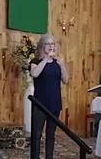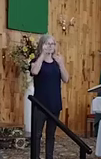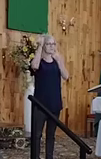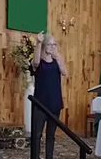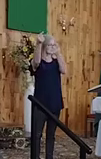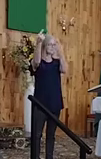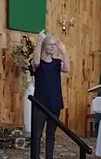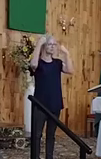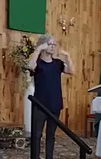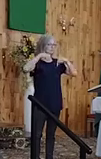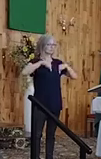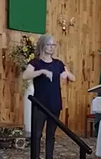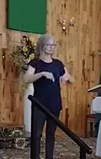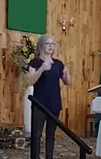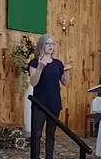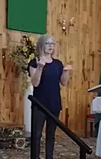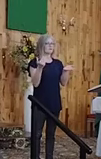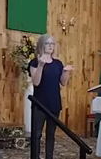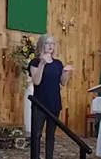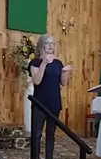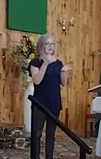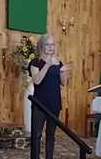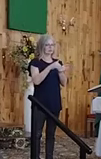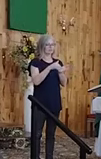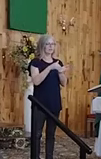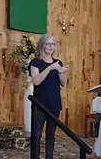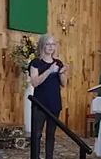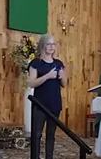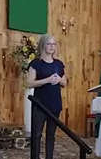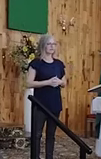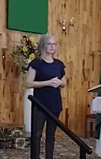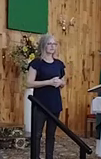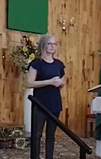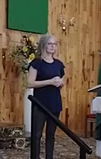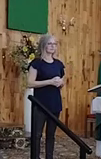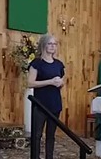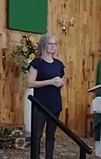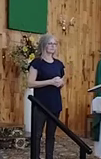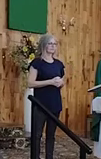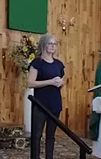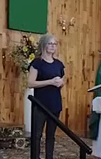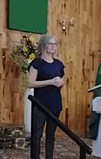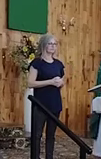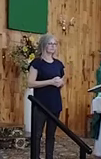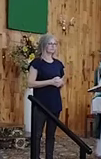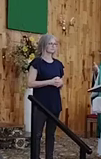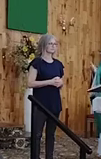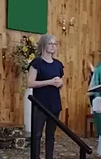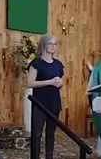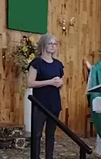Lord, until you come again.